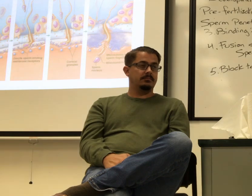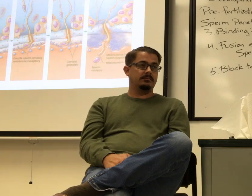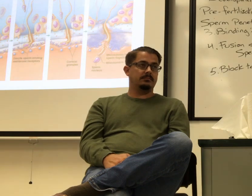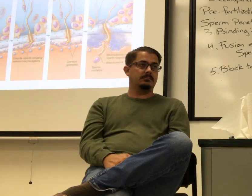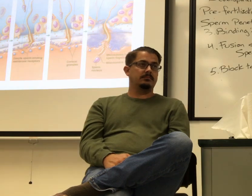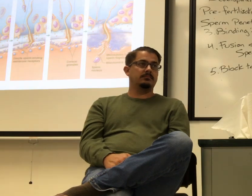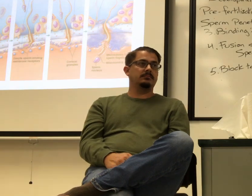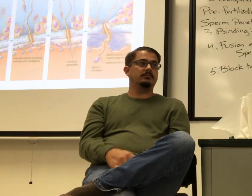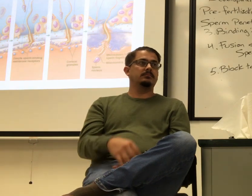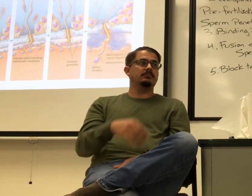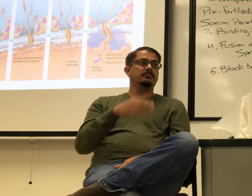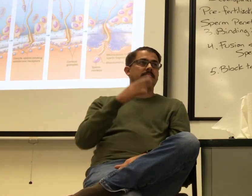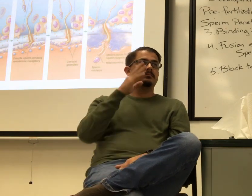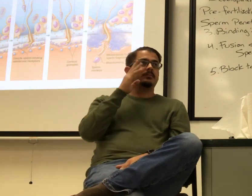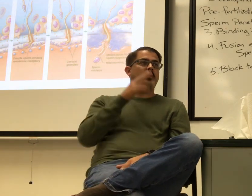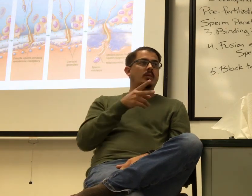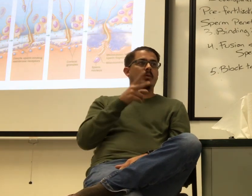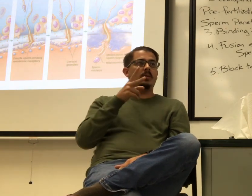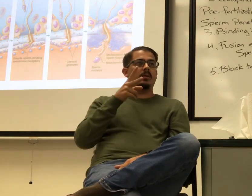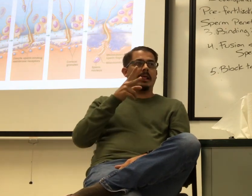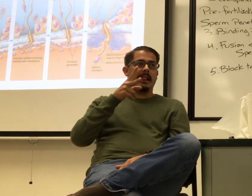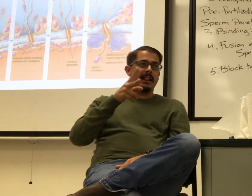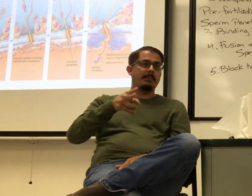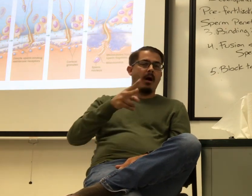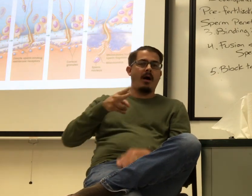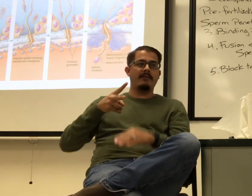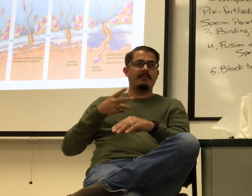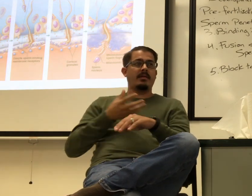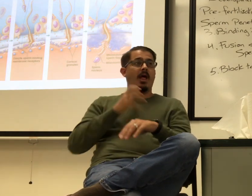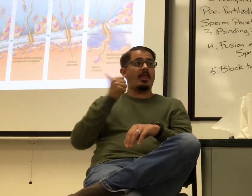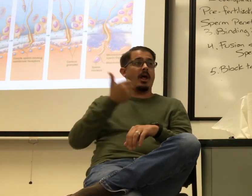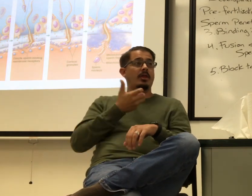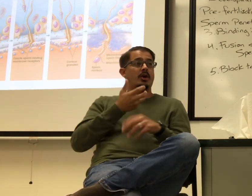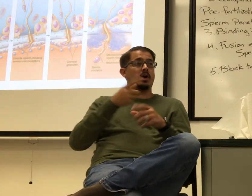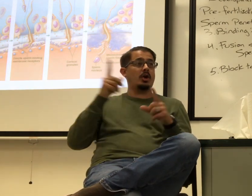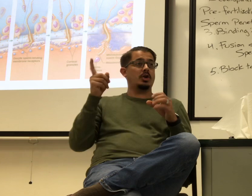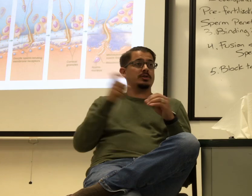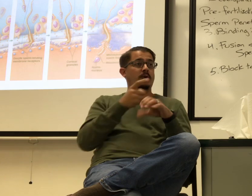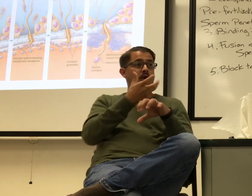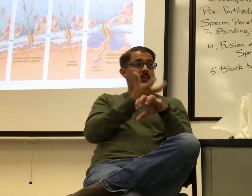and it clips off other spermoceptors.